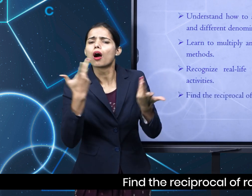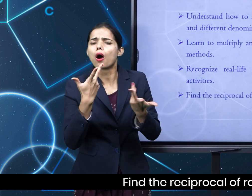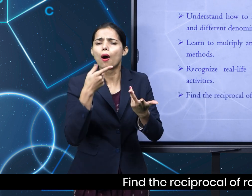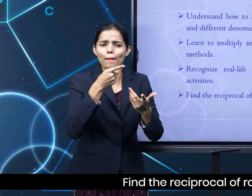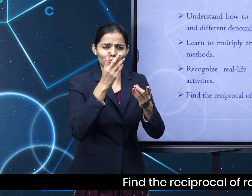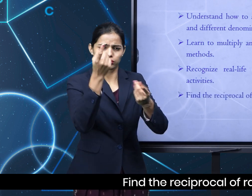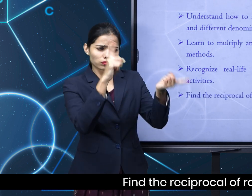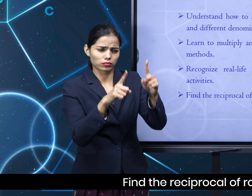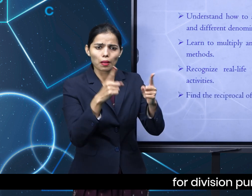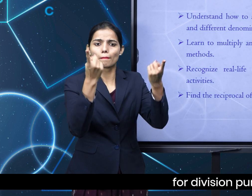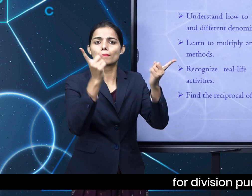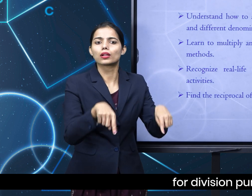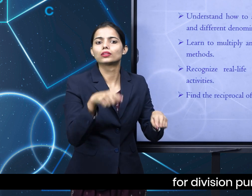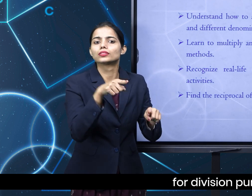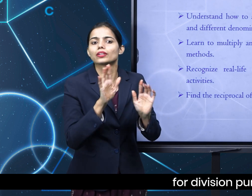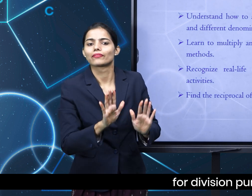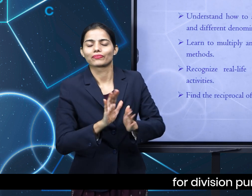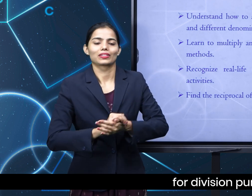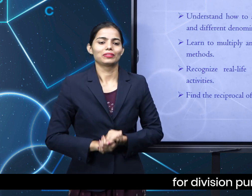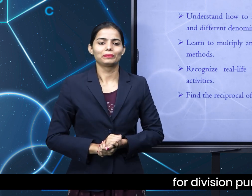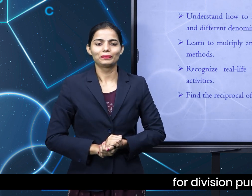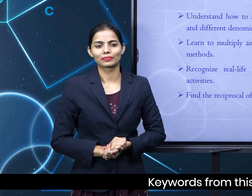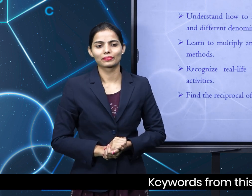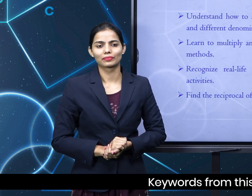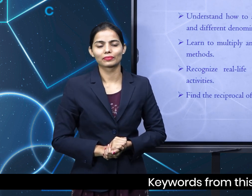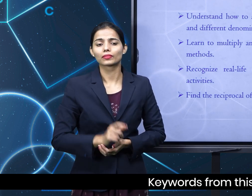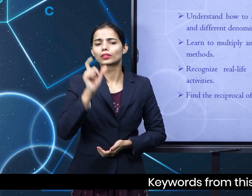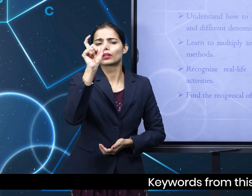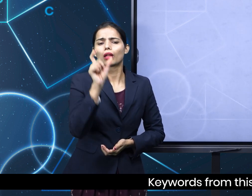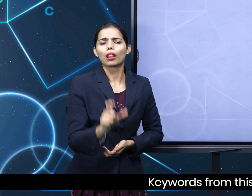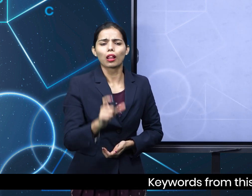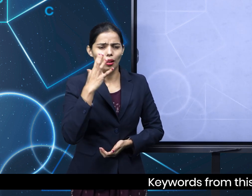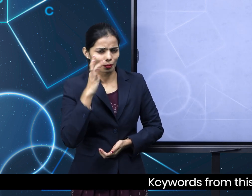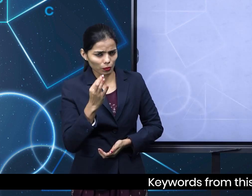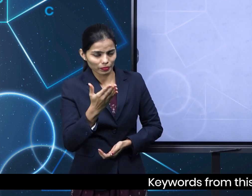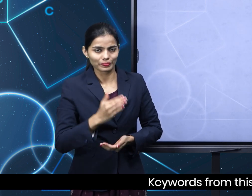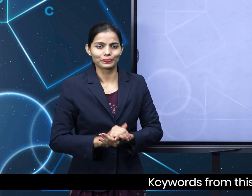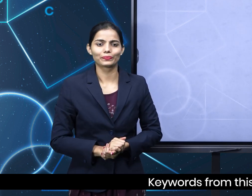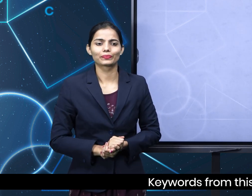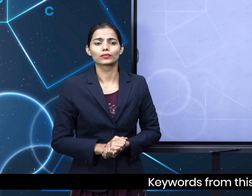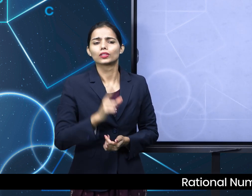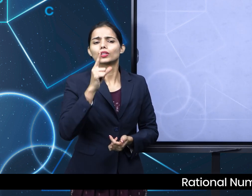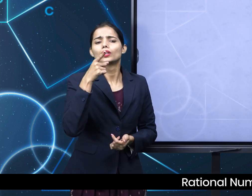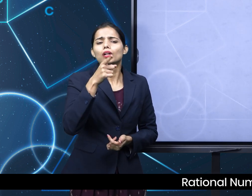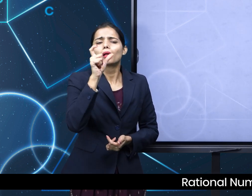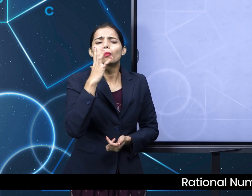of rational numbers for division purposes. Keywords from this lesson are rational